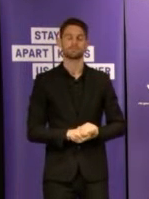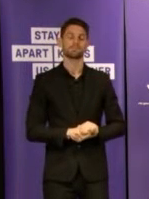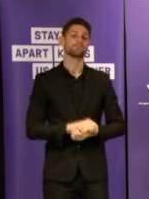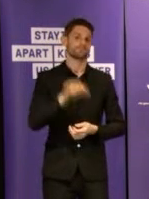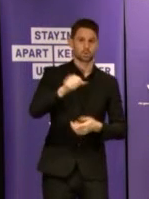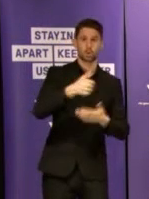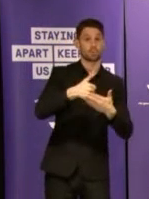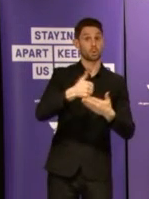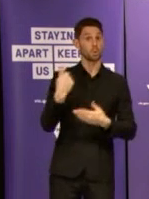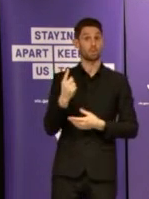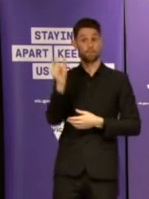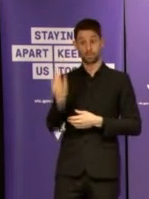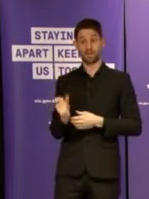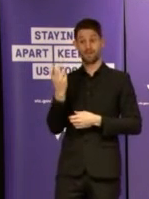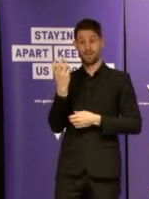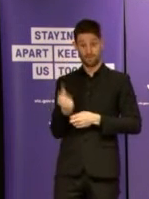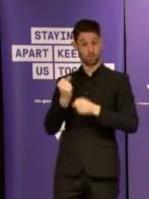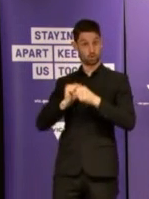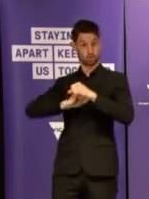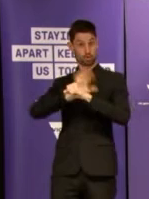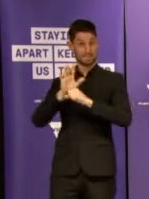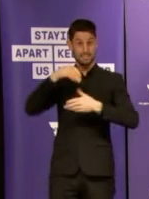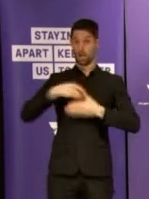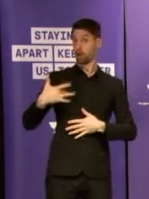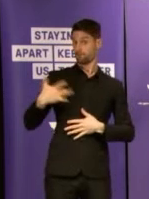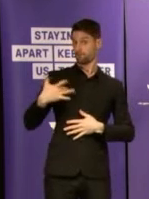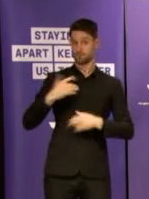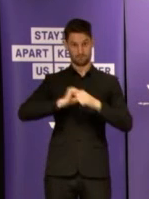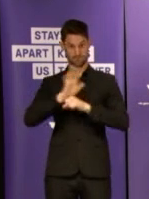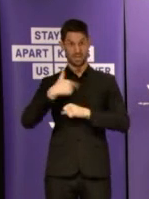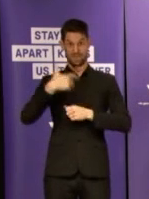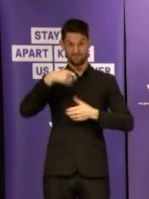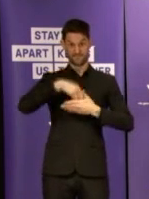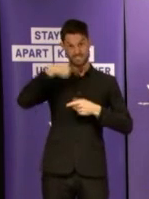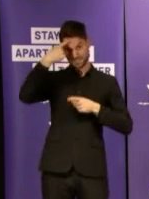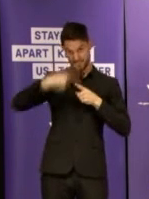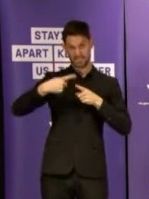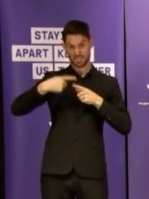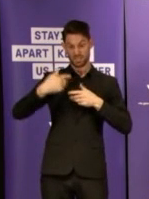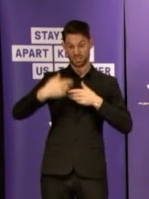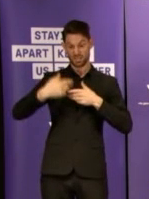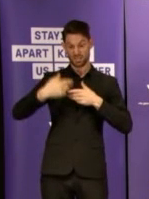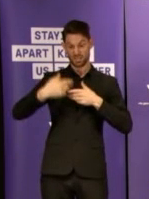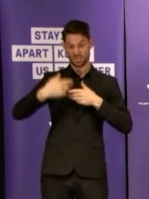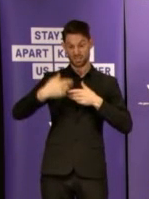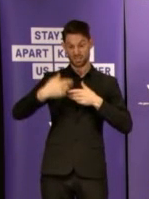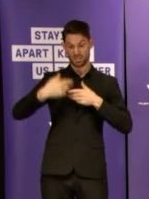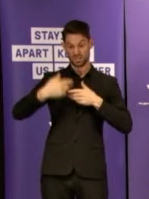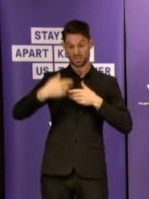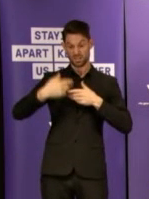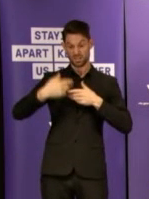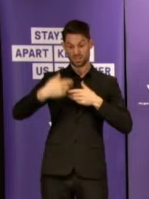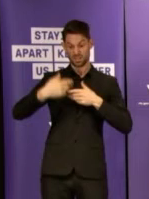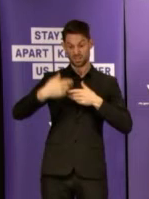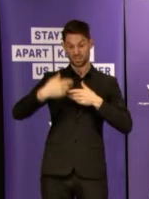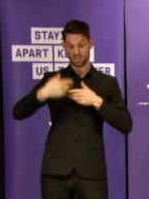coronavirus, anyone who's a confirmed case who dies is classified amongst coronavirus deaths. So what he's